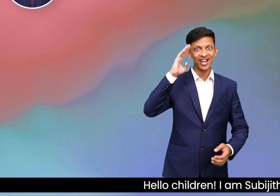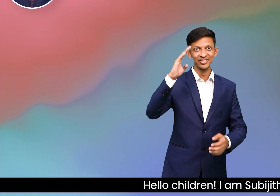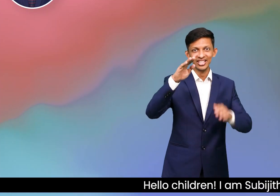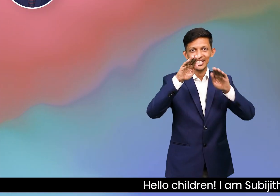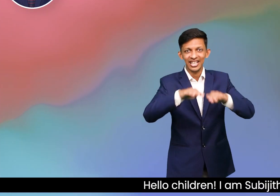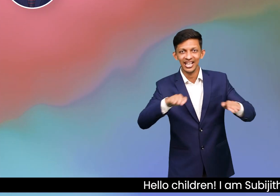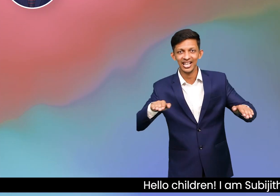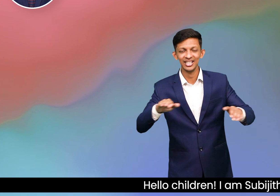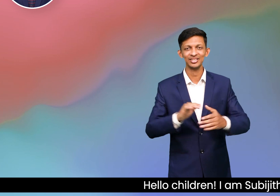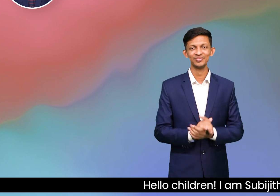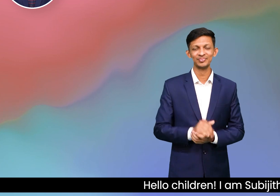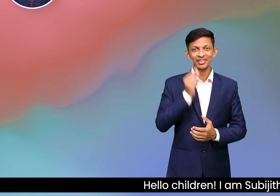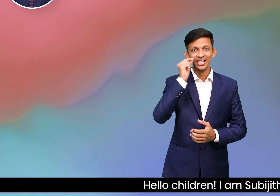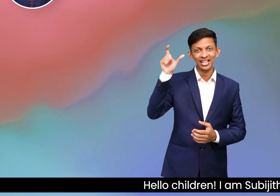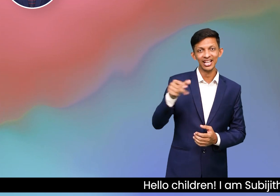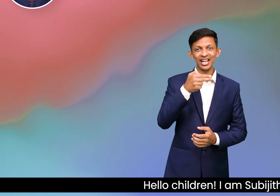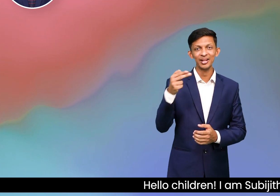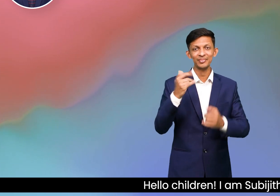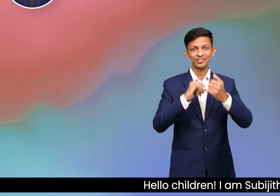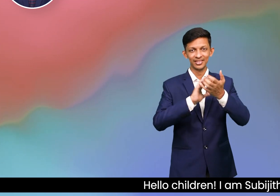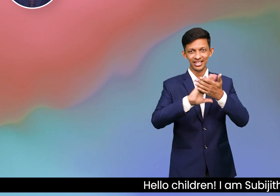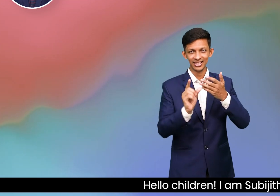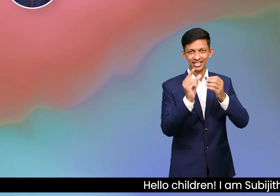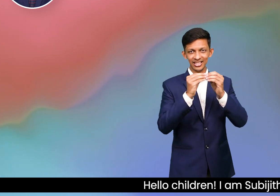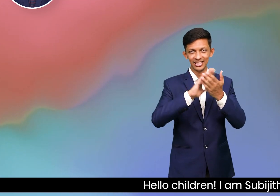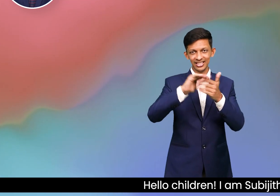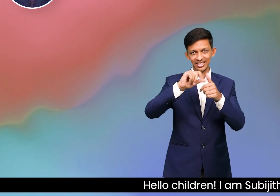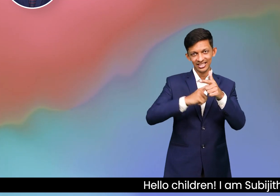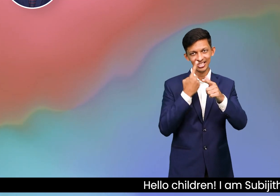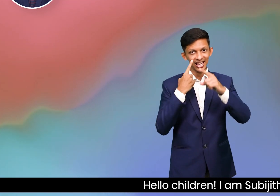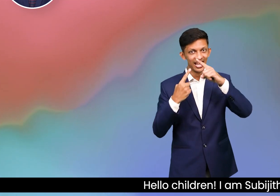Hello children, I'm Shubhajit.